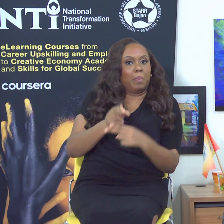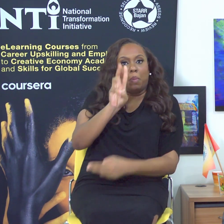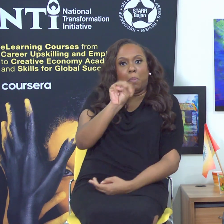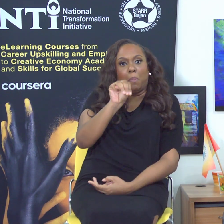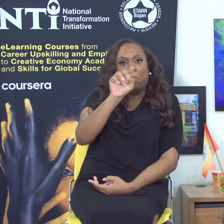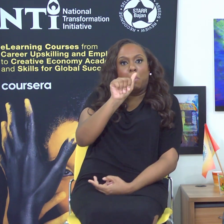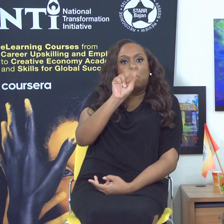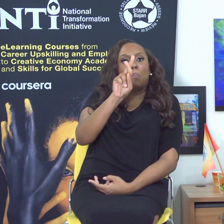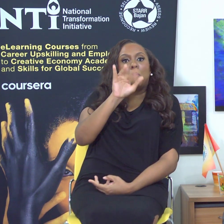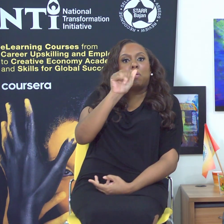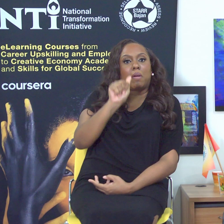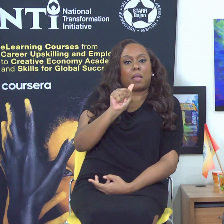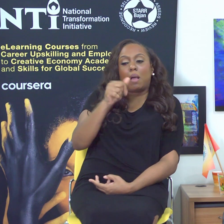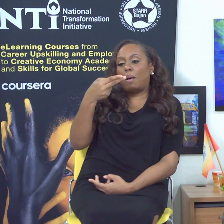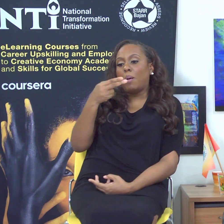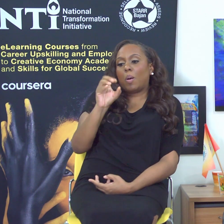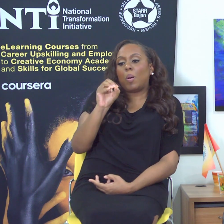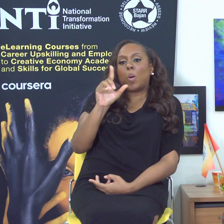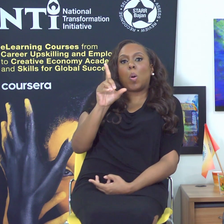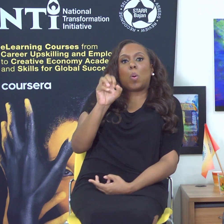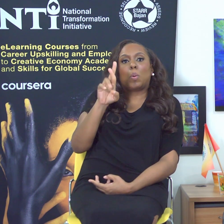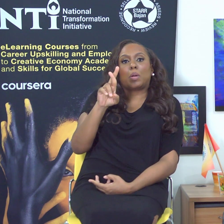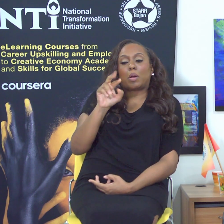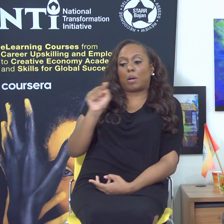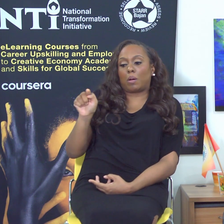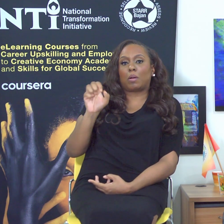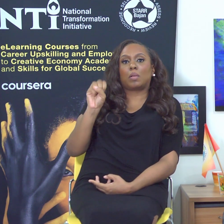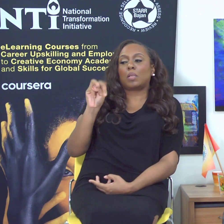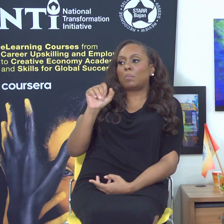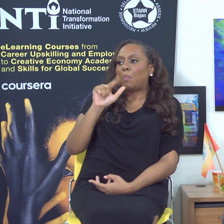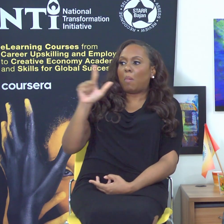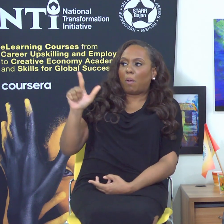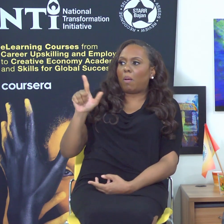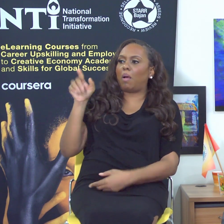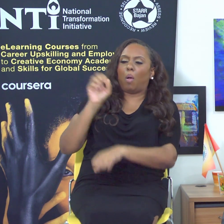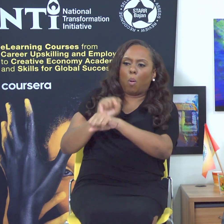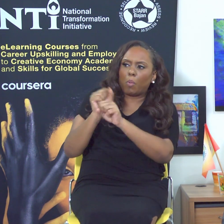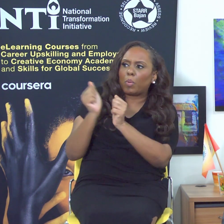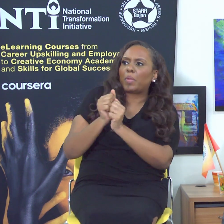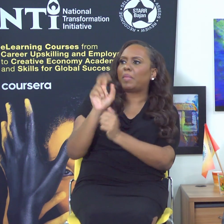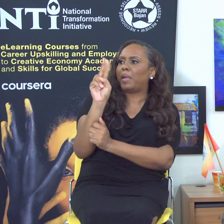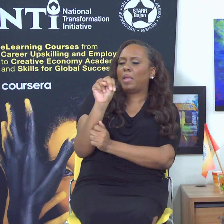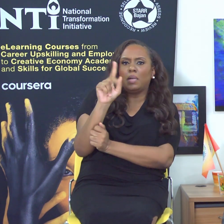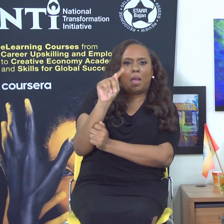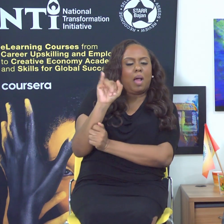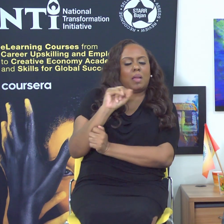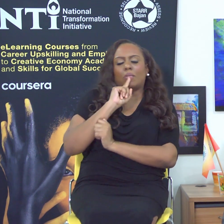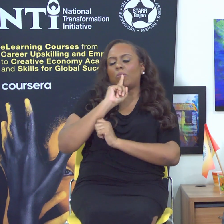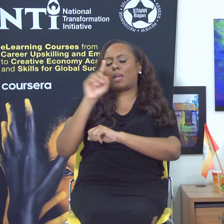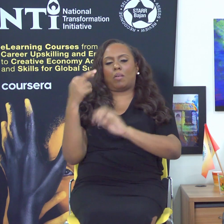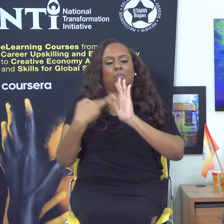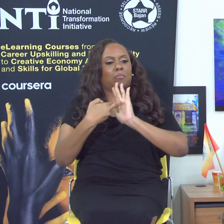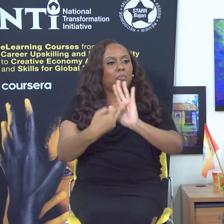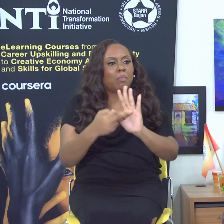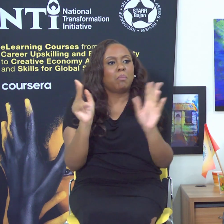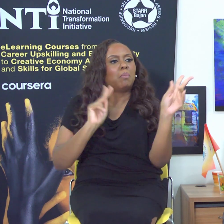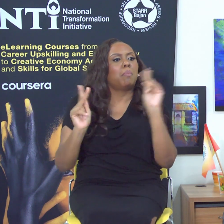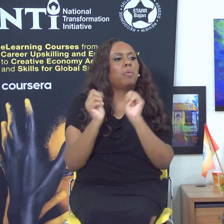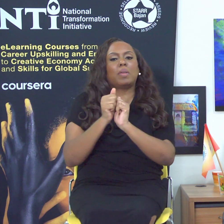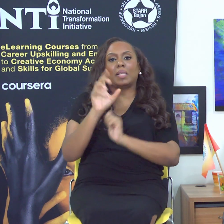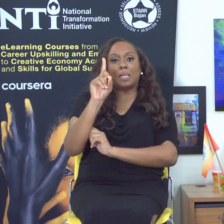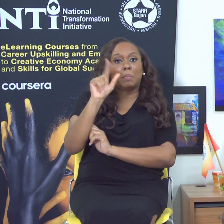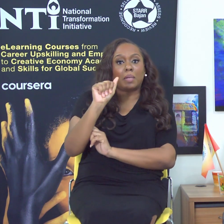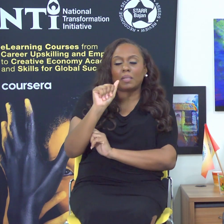an NTI artivist, works with NTI diligently, and represents people with disabilities.